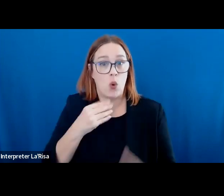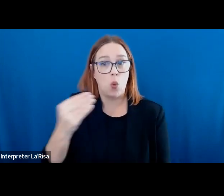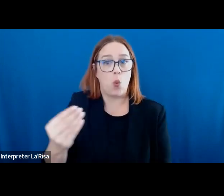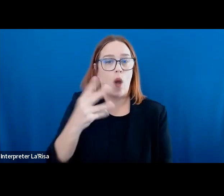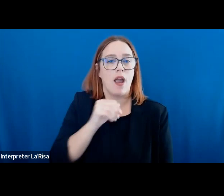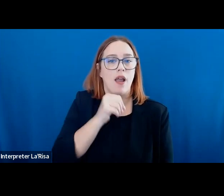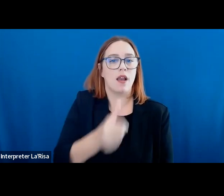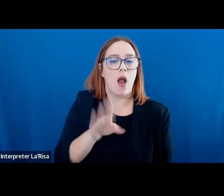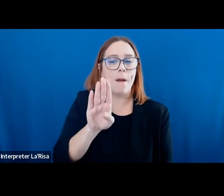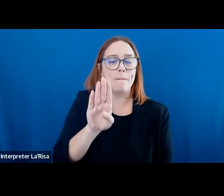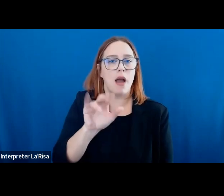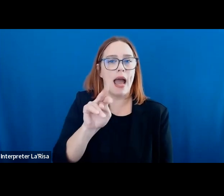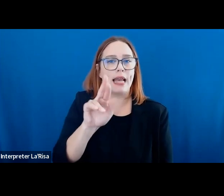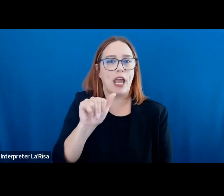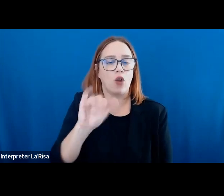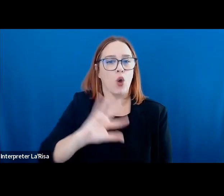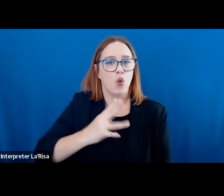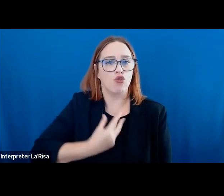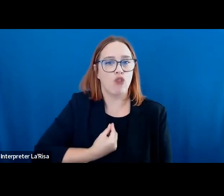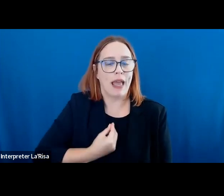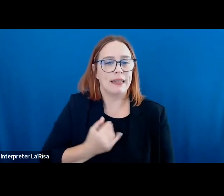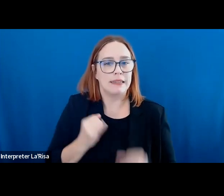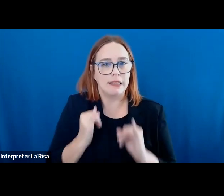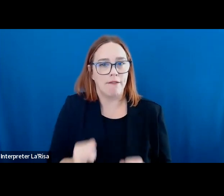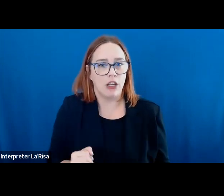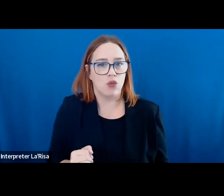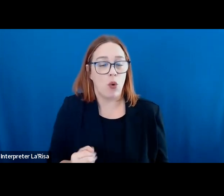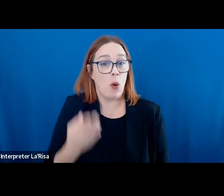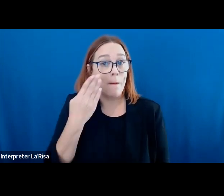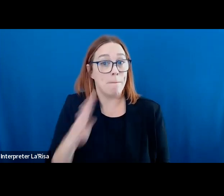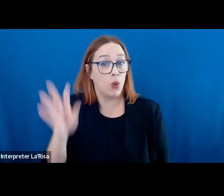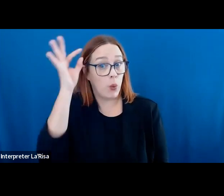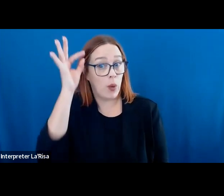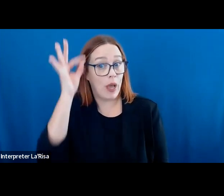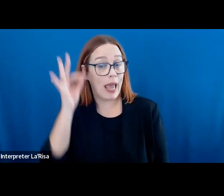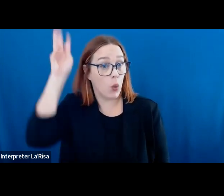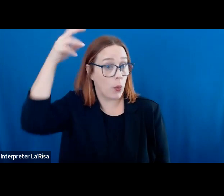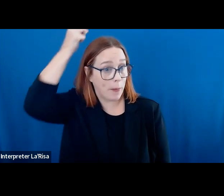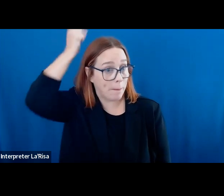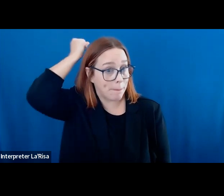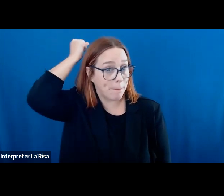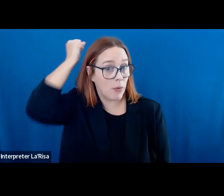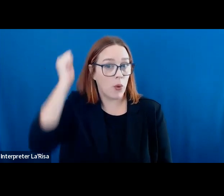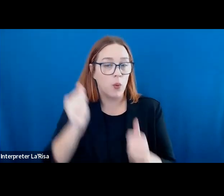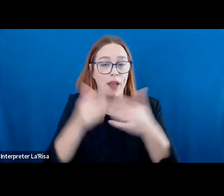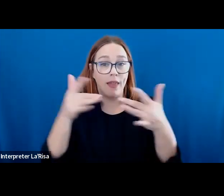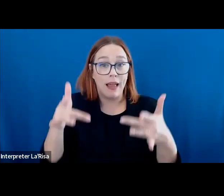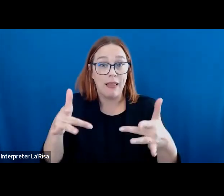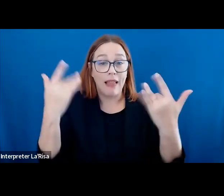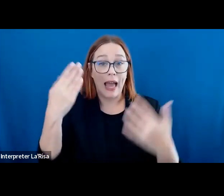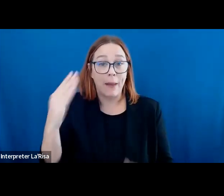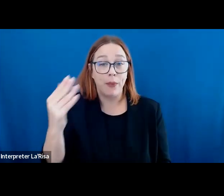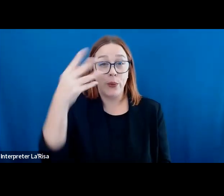non-binary trans individual with blue hair that is pulled up into a ponytail with light blue bangs across my